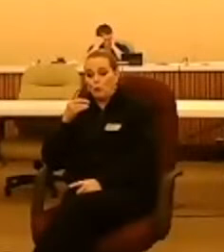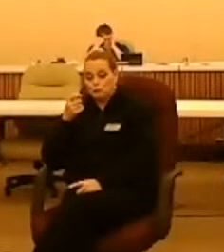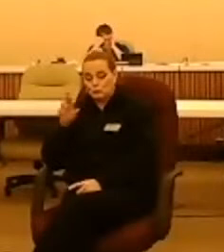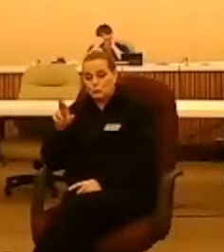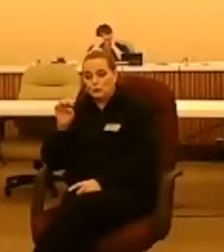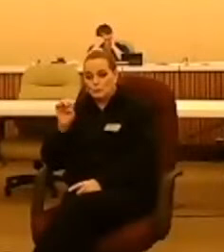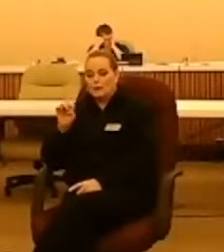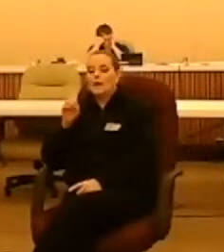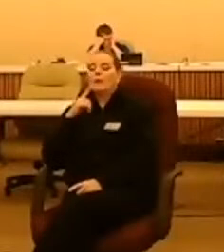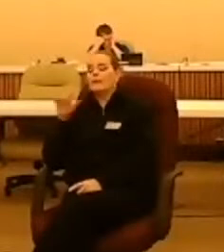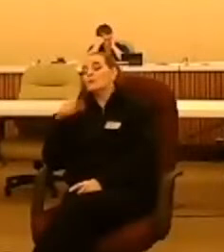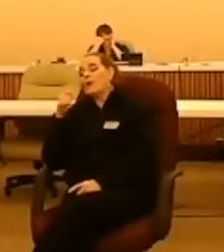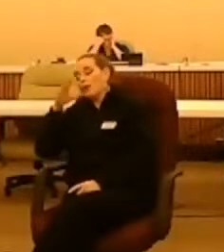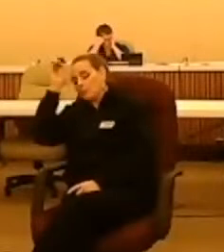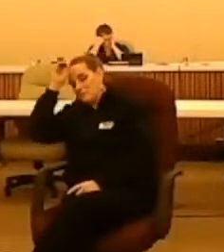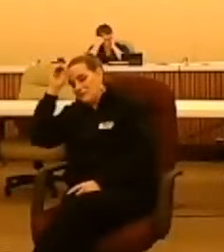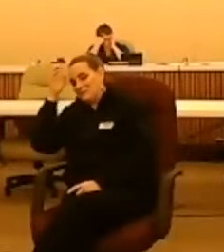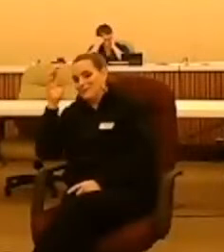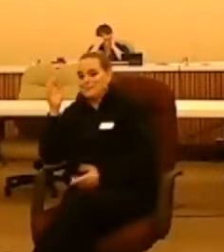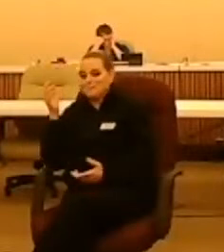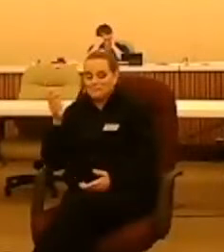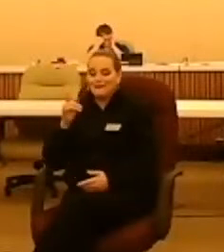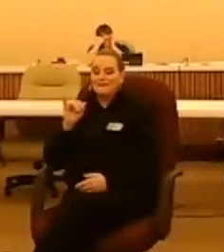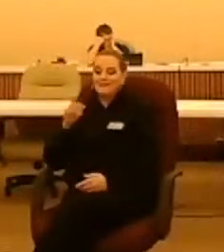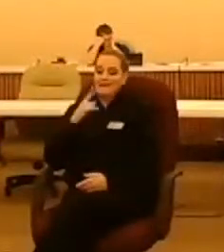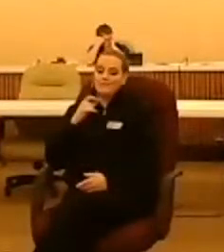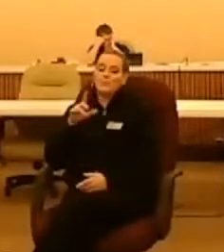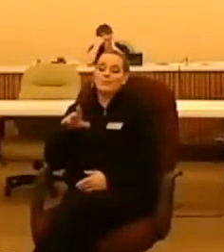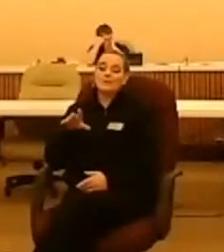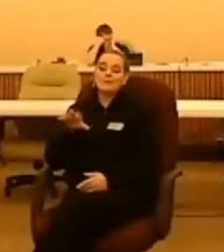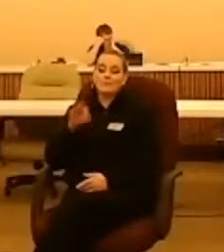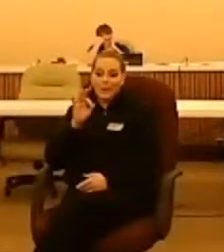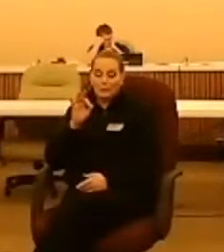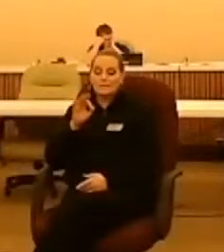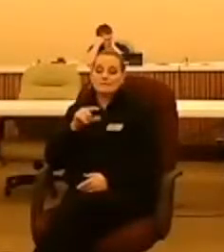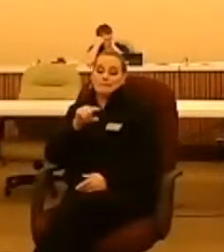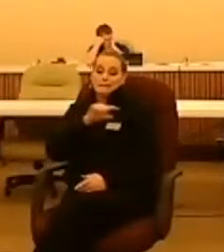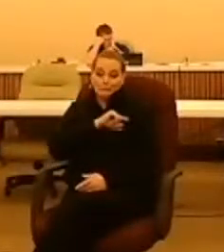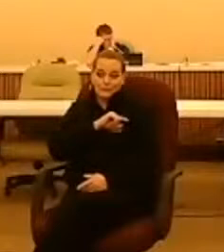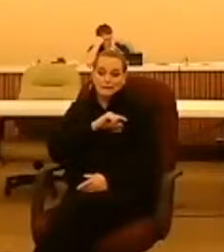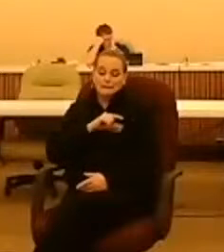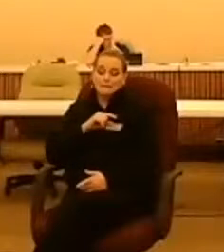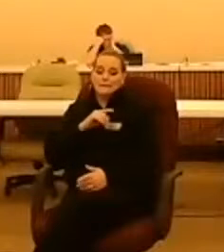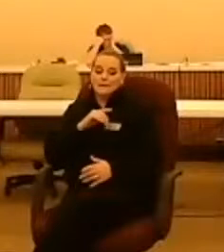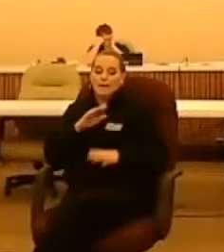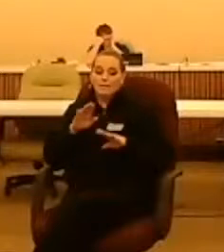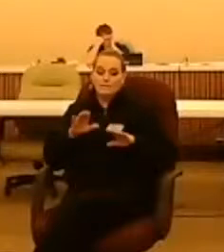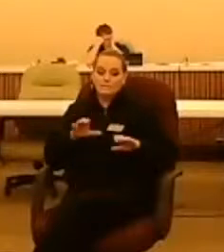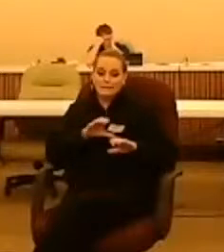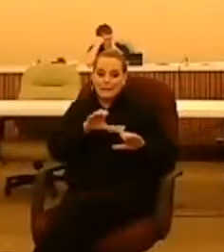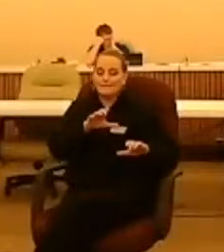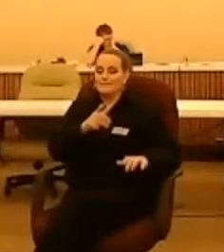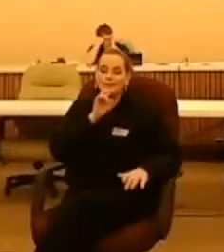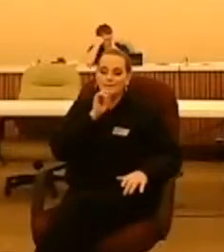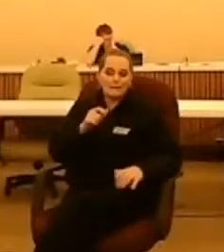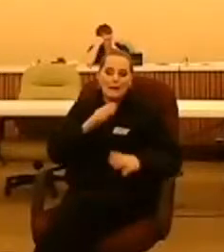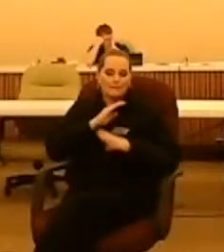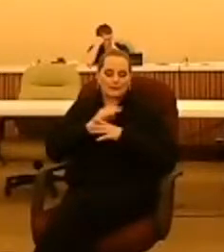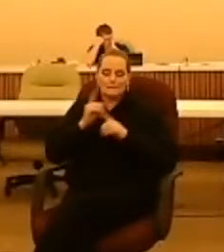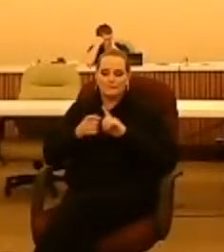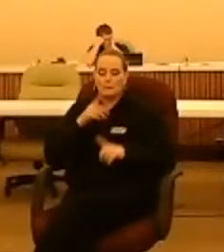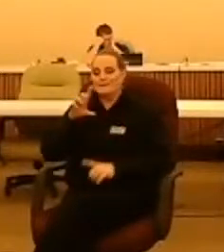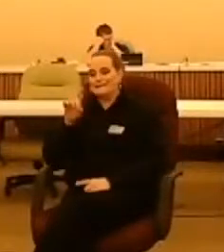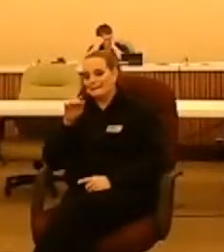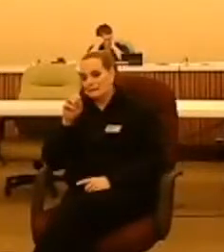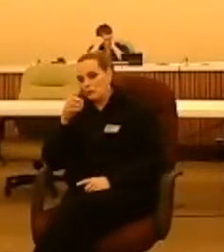There are other opinions out there, though, that say when someone is found to have been guilty of conduct, that they are not protected from